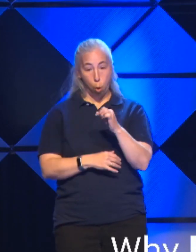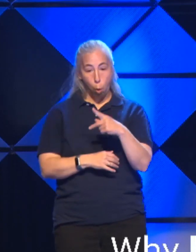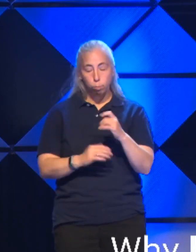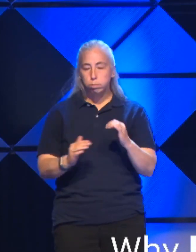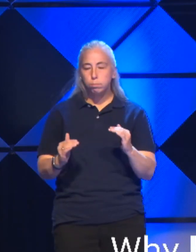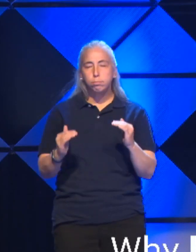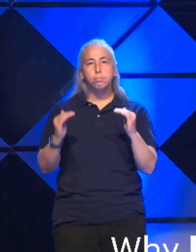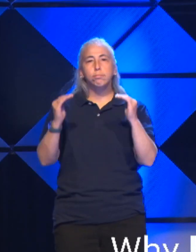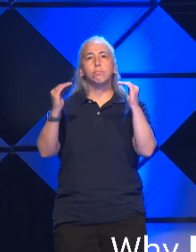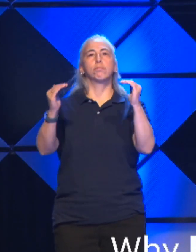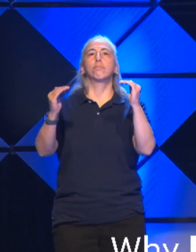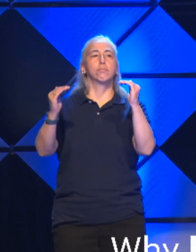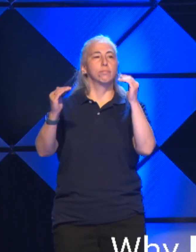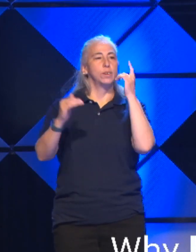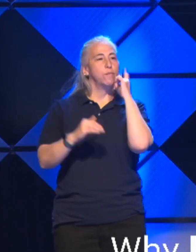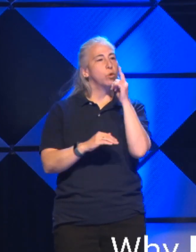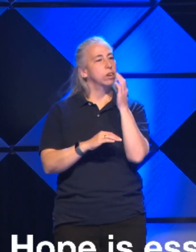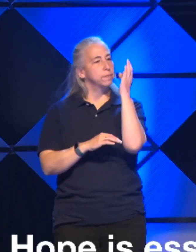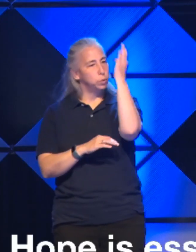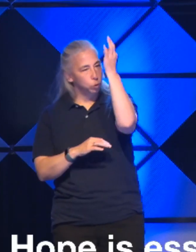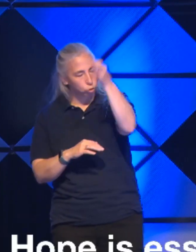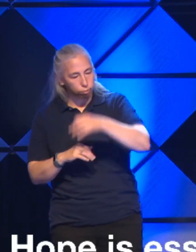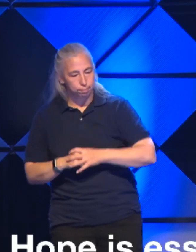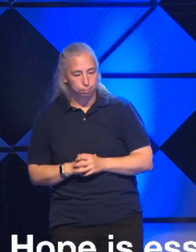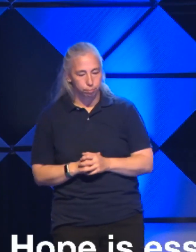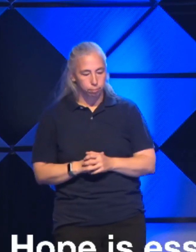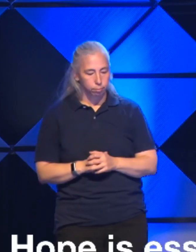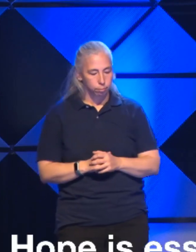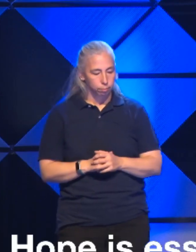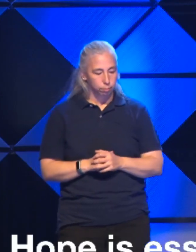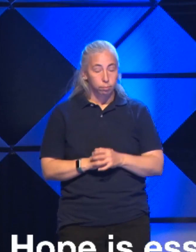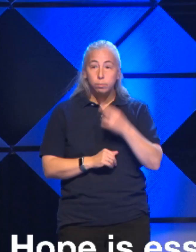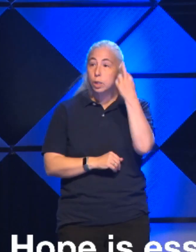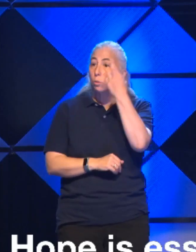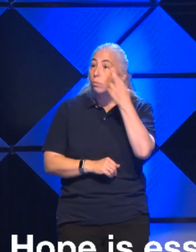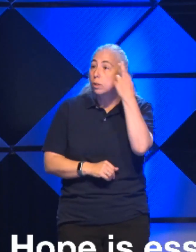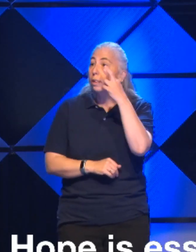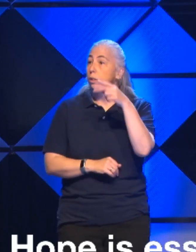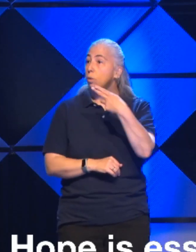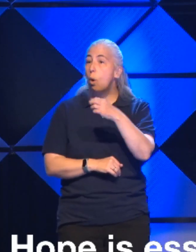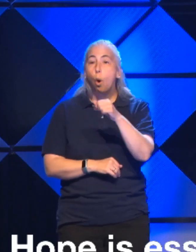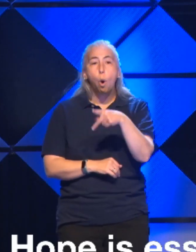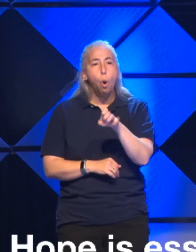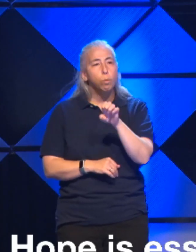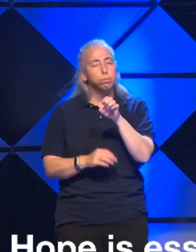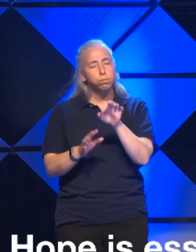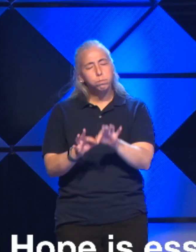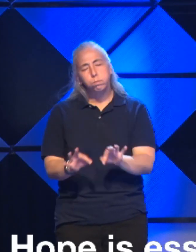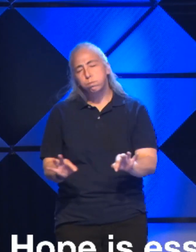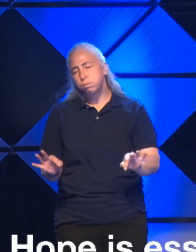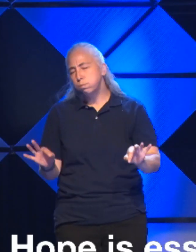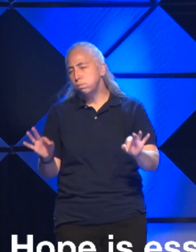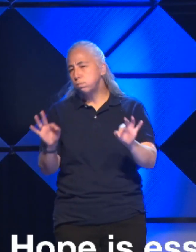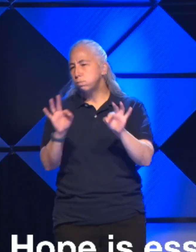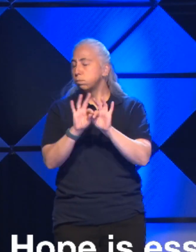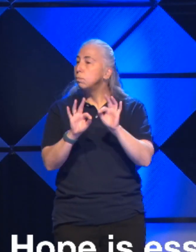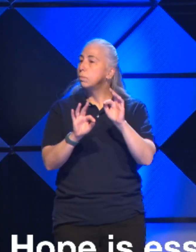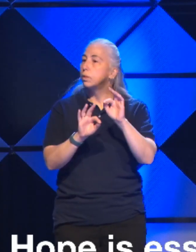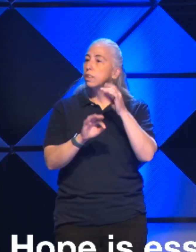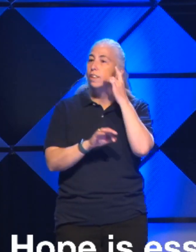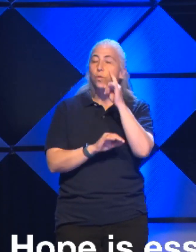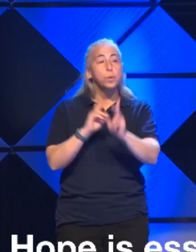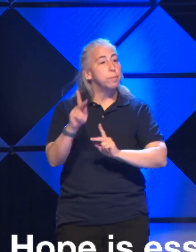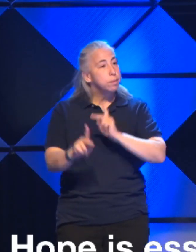Why hope is so vital for us? Why hope is so vital for our